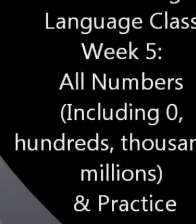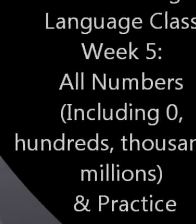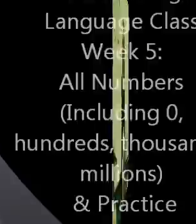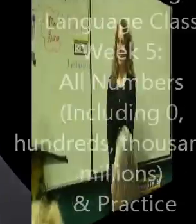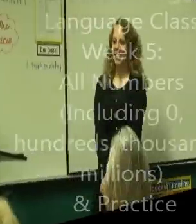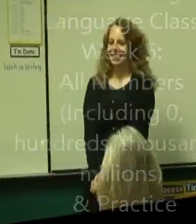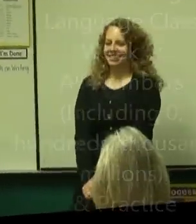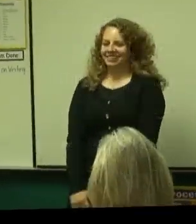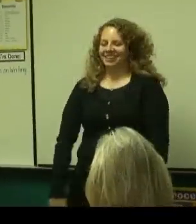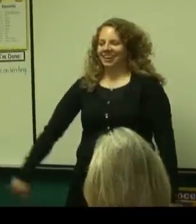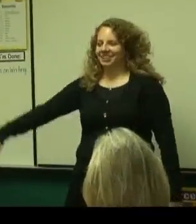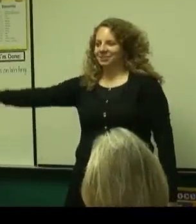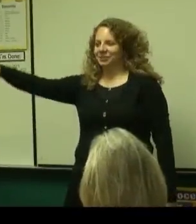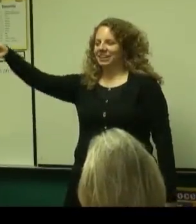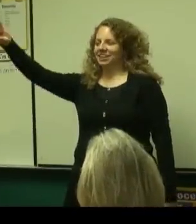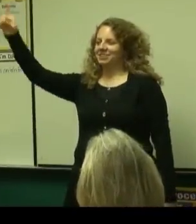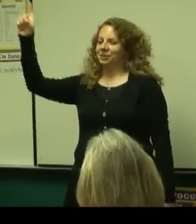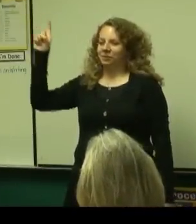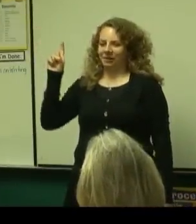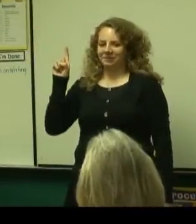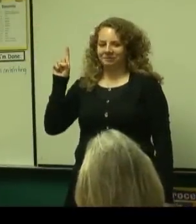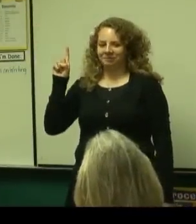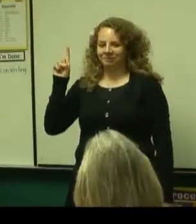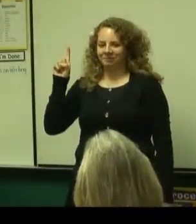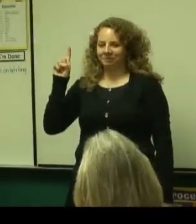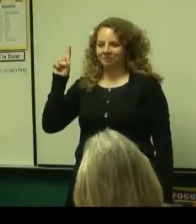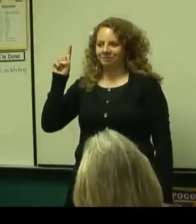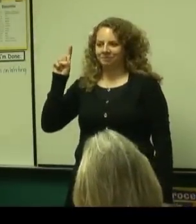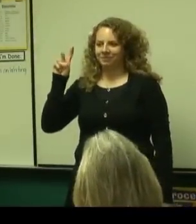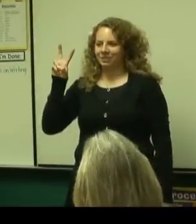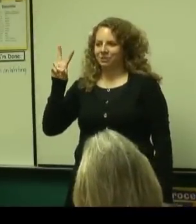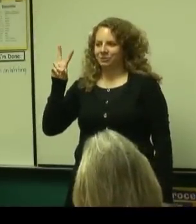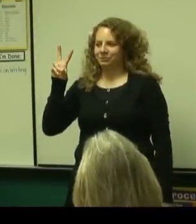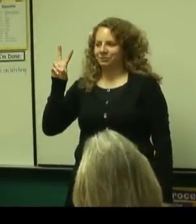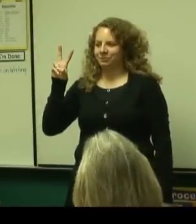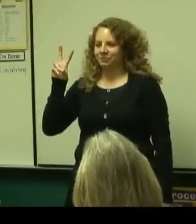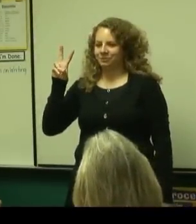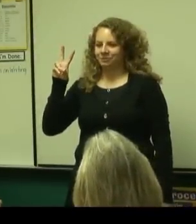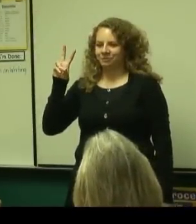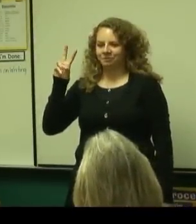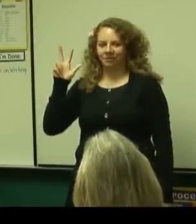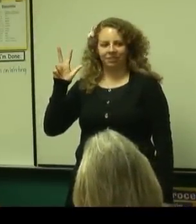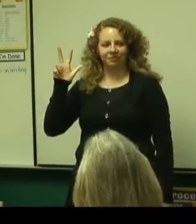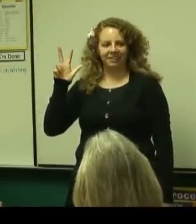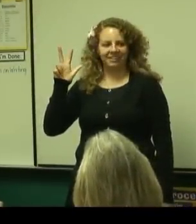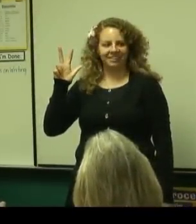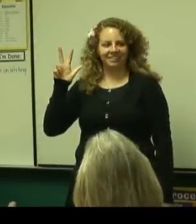Are we ready? Okay, so one hand. So 1, 2, 3,